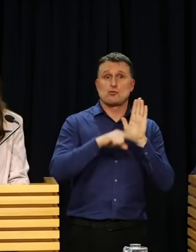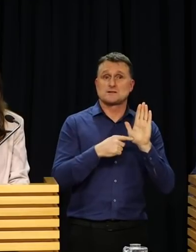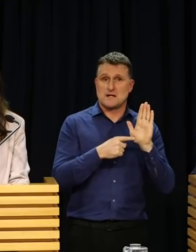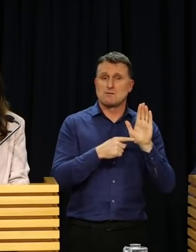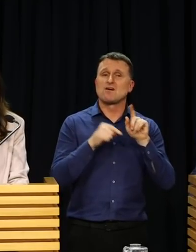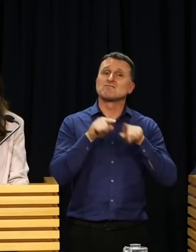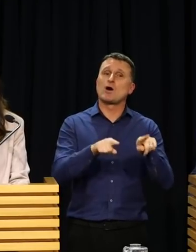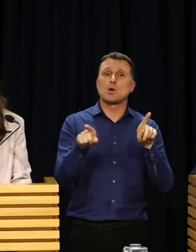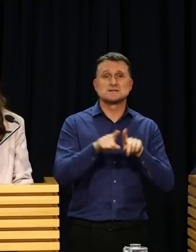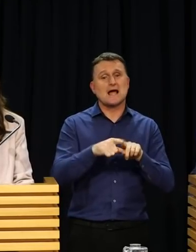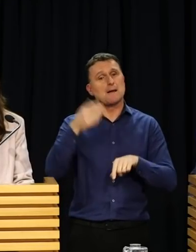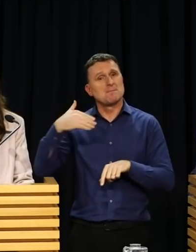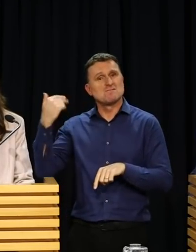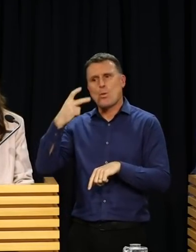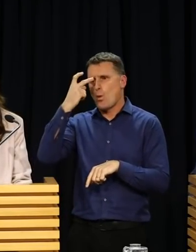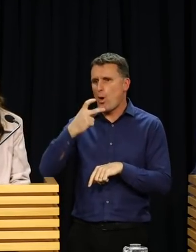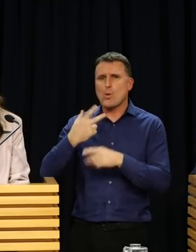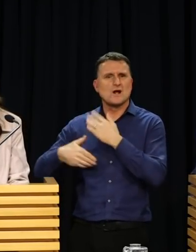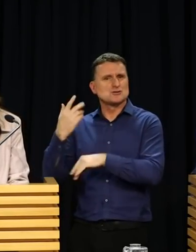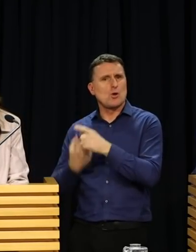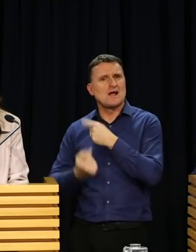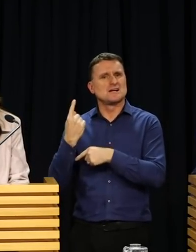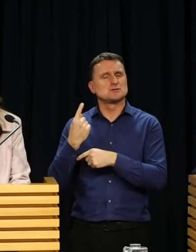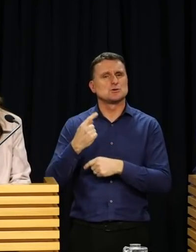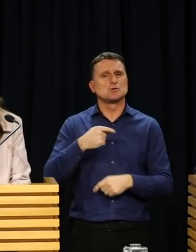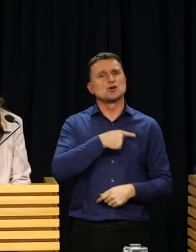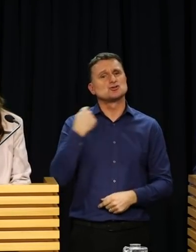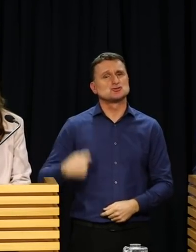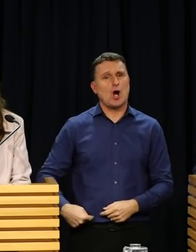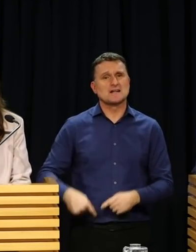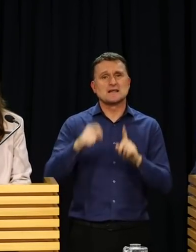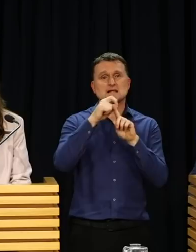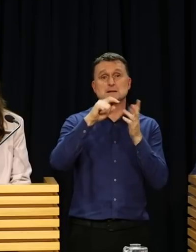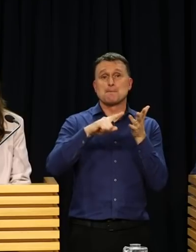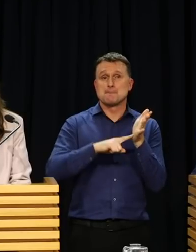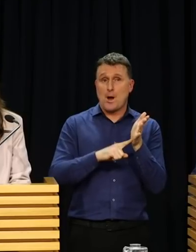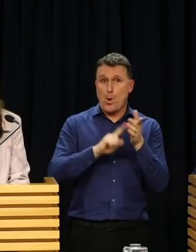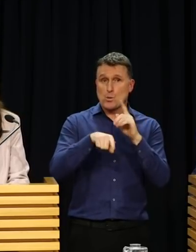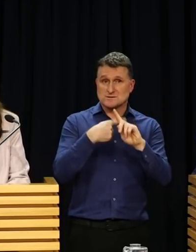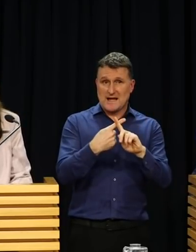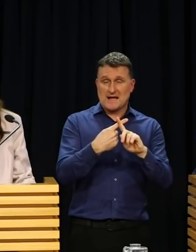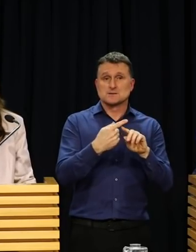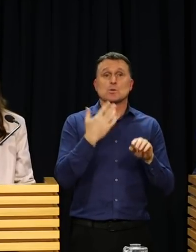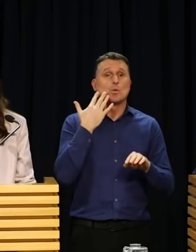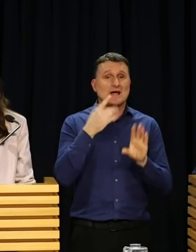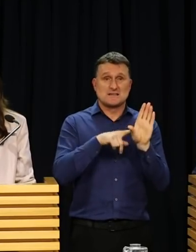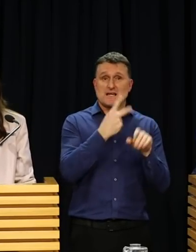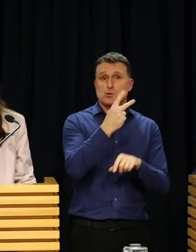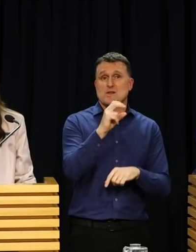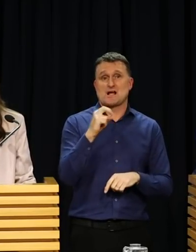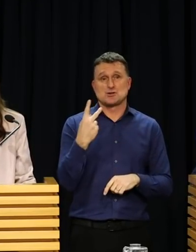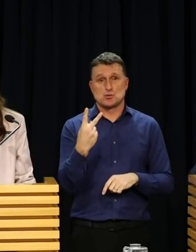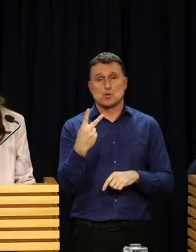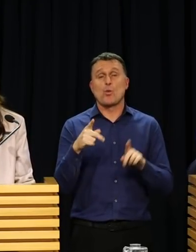of which of them there have been two: the Chinese poll tax in 2002, and an apology to Samoa